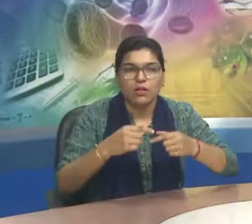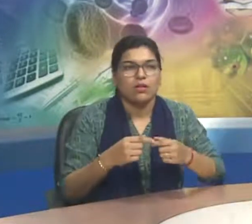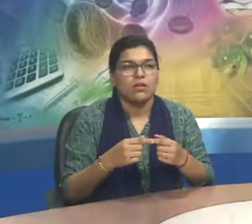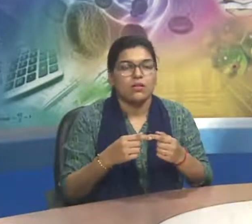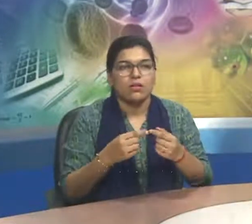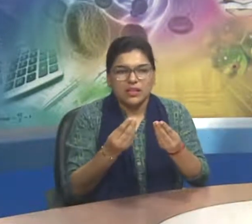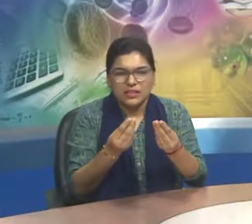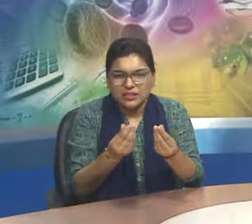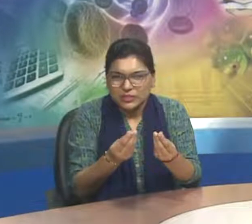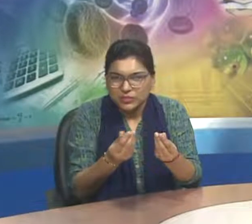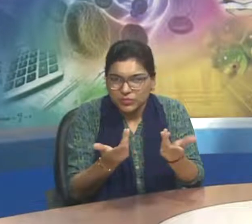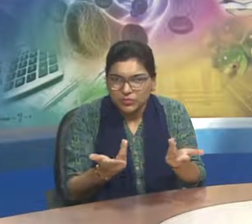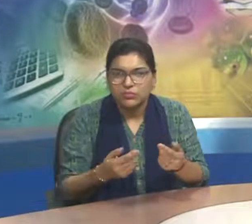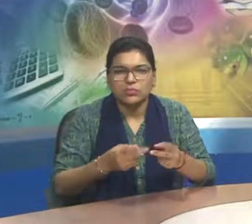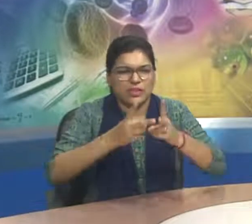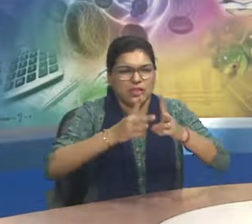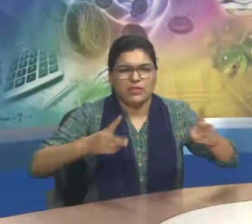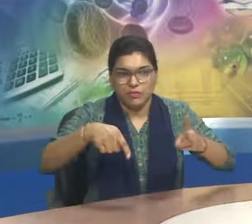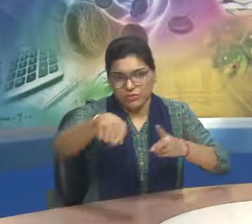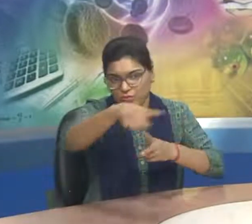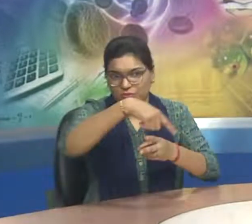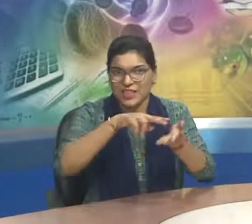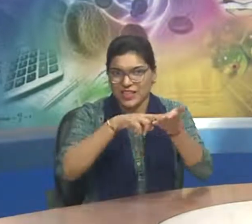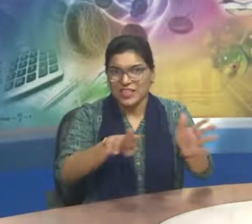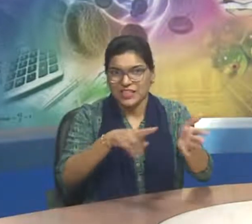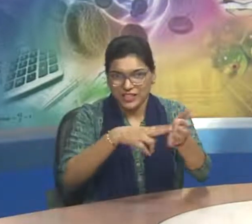which are in the environment.